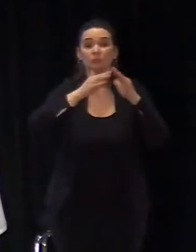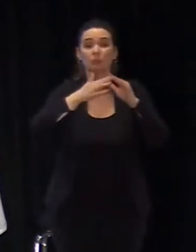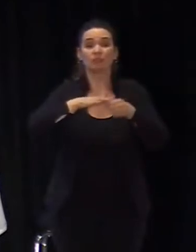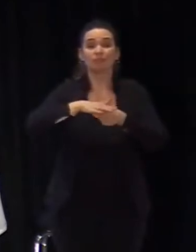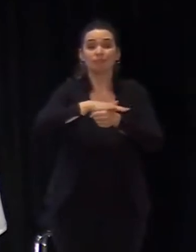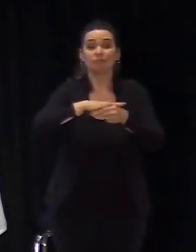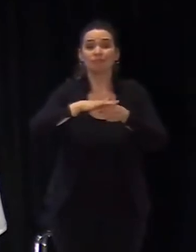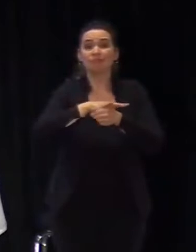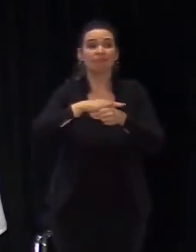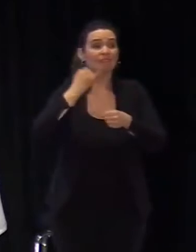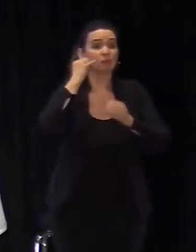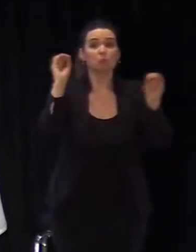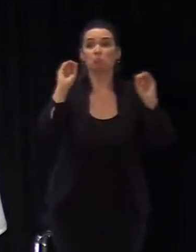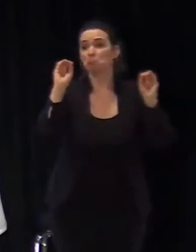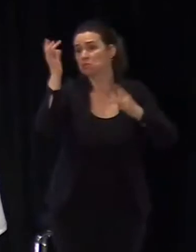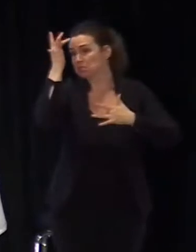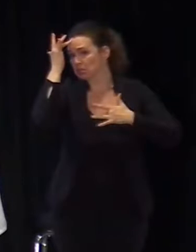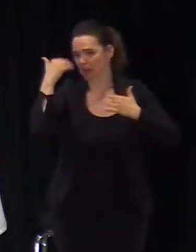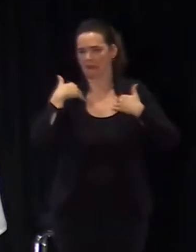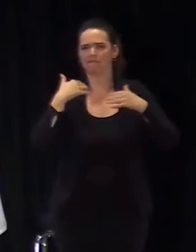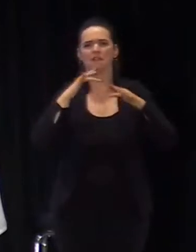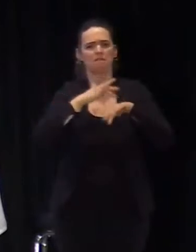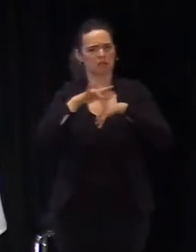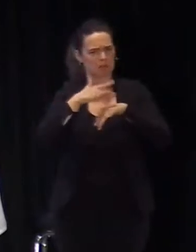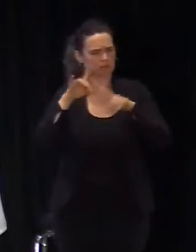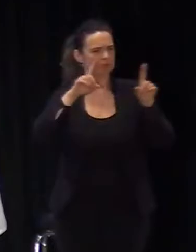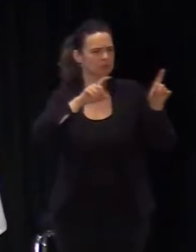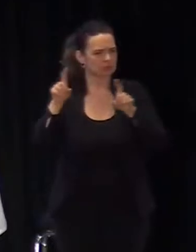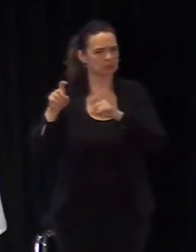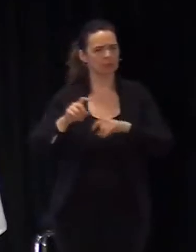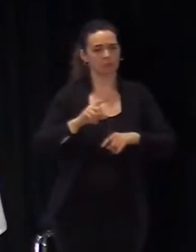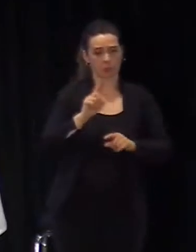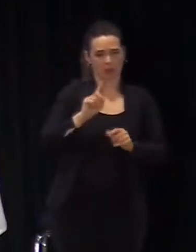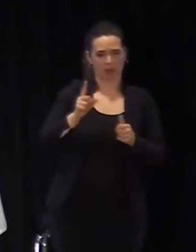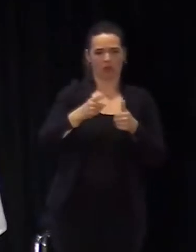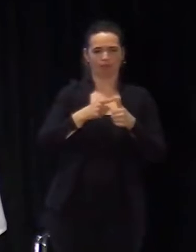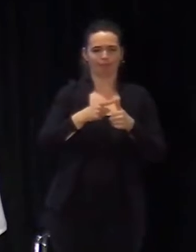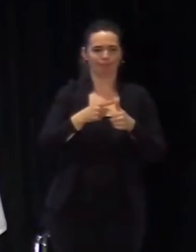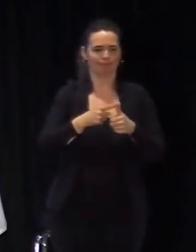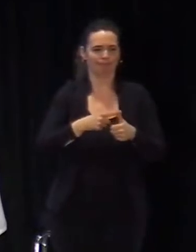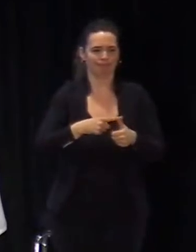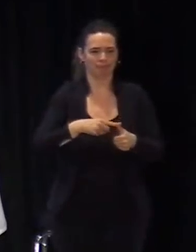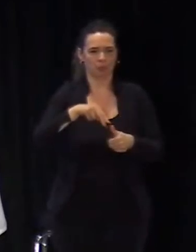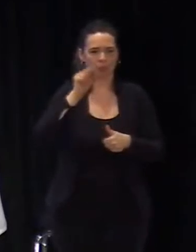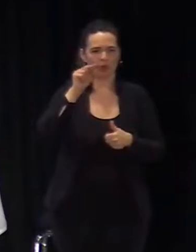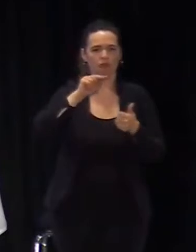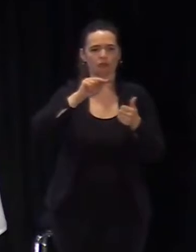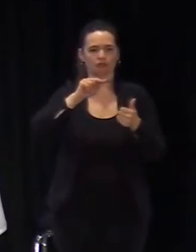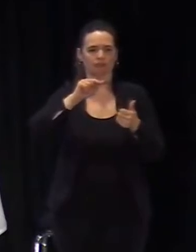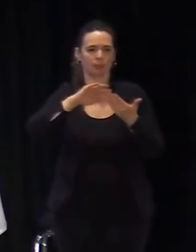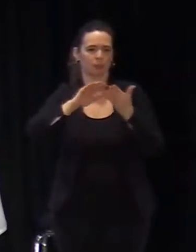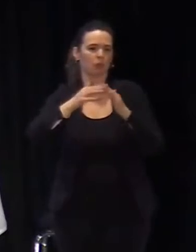highly encourage people in the community to continue to participate. Today, the Northeast Community Center in Shove